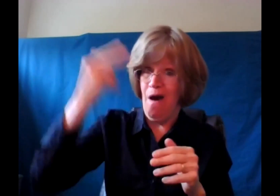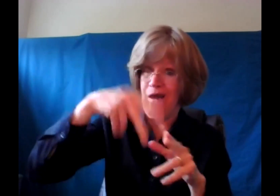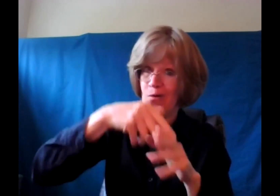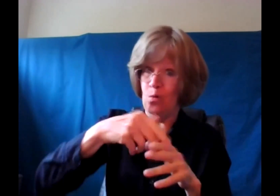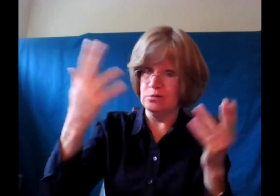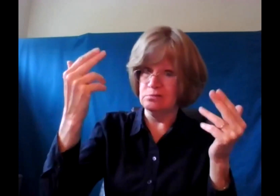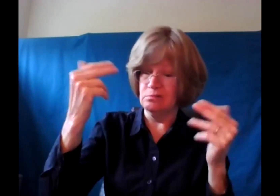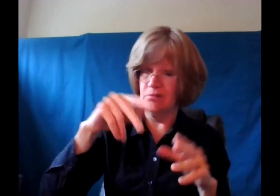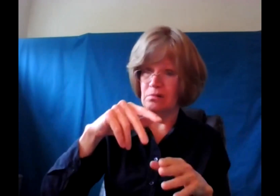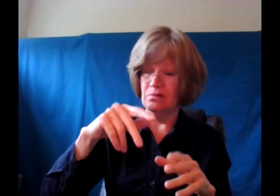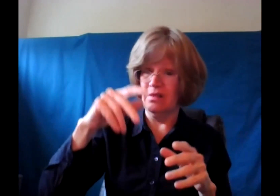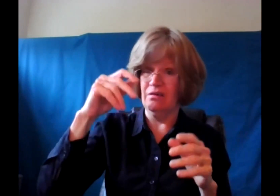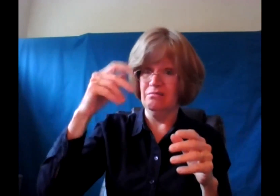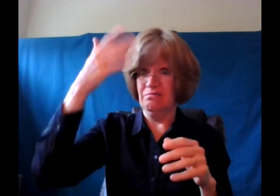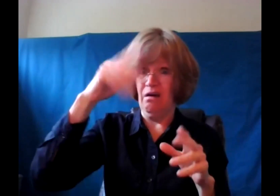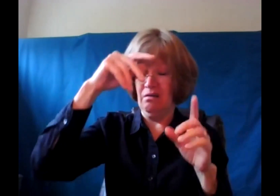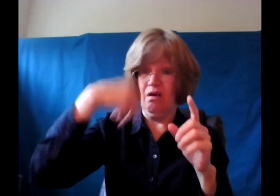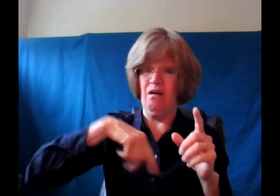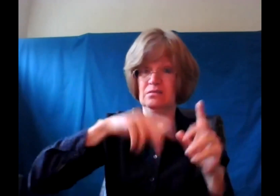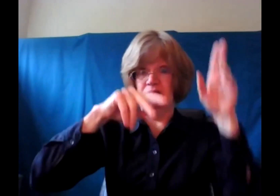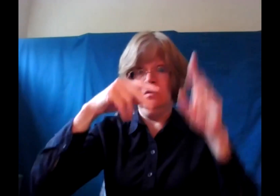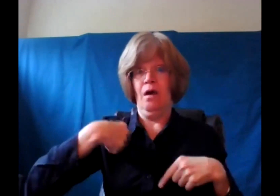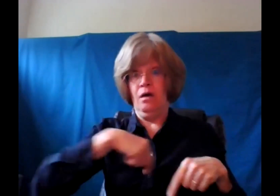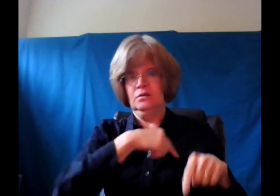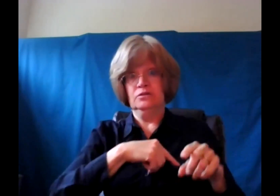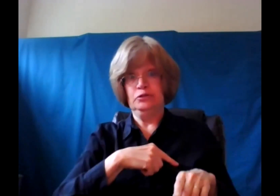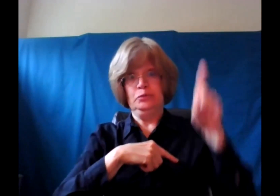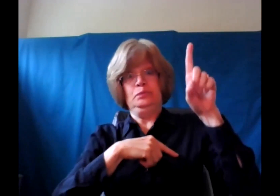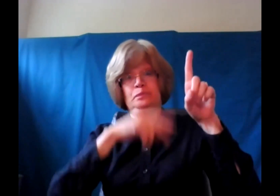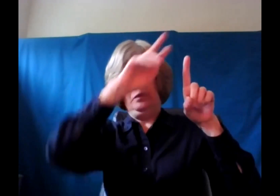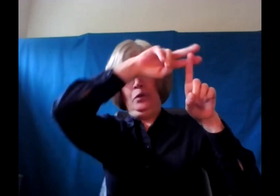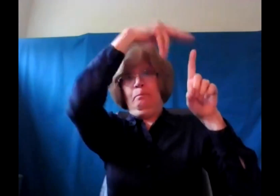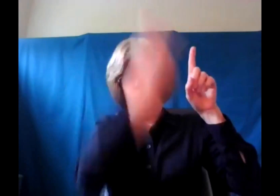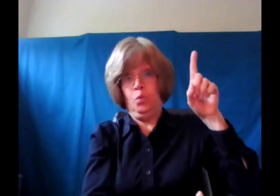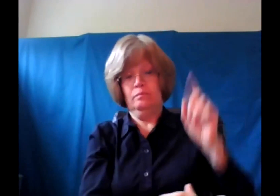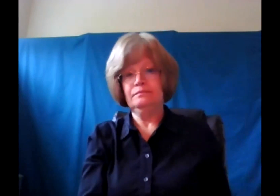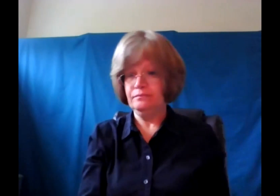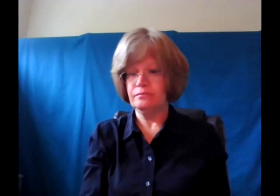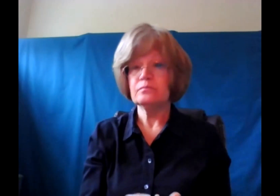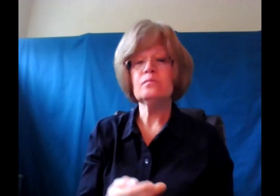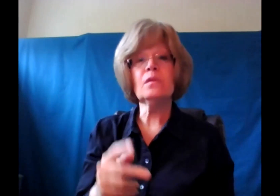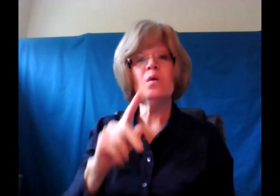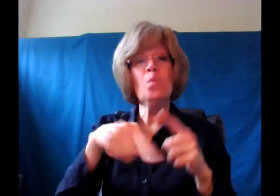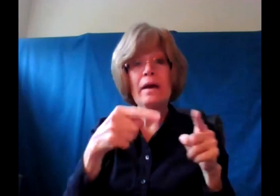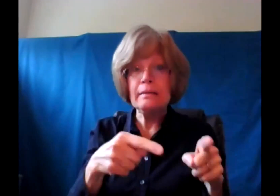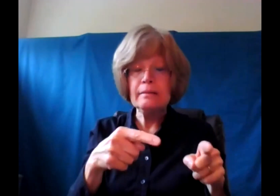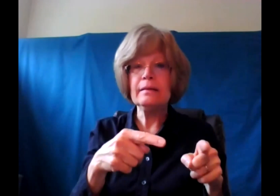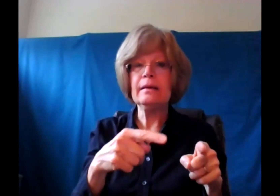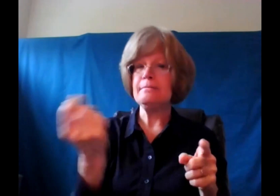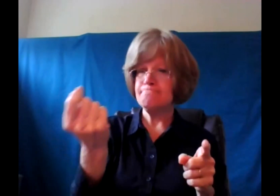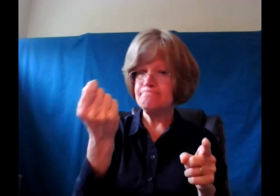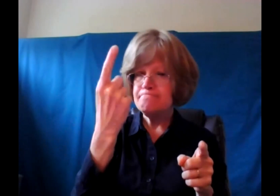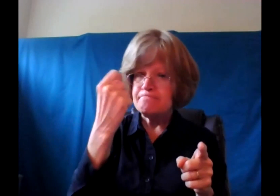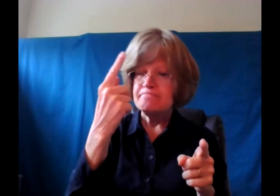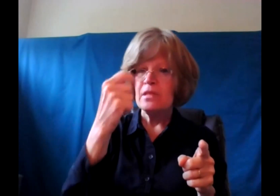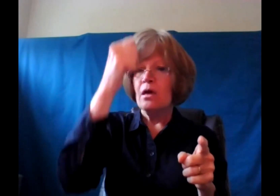He was knocked off his horse. He was blind for a while. But once he got together and was anointed, he began